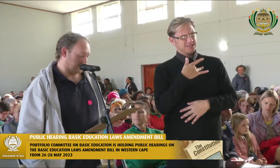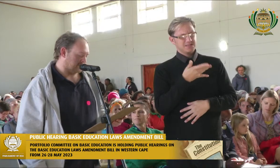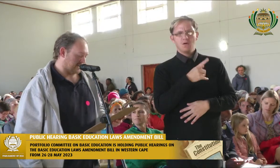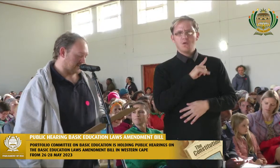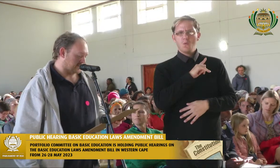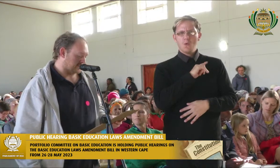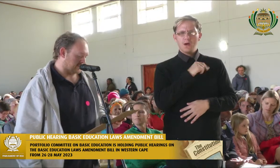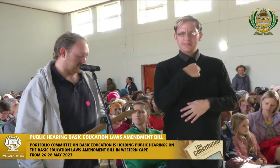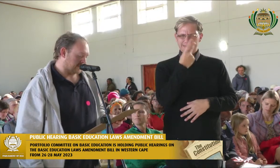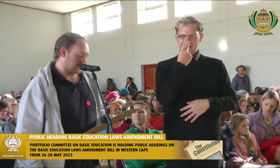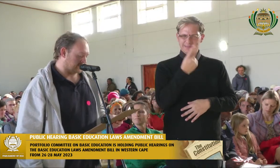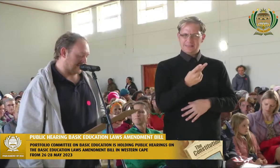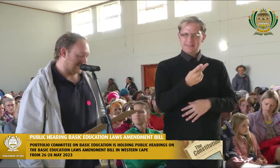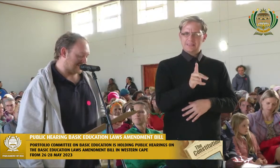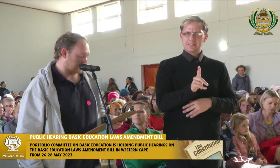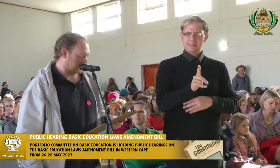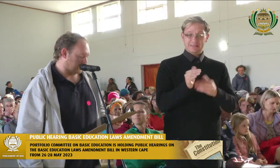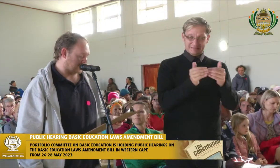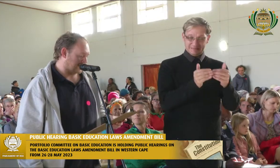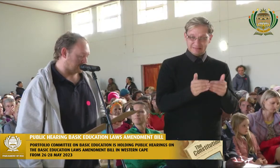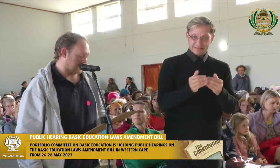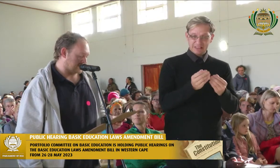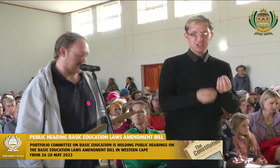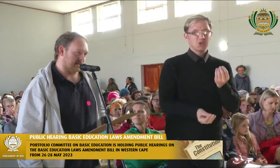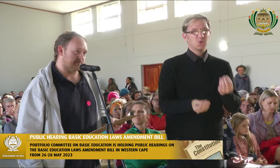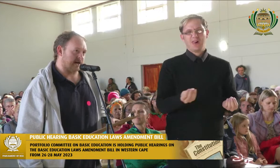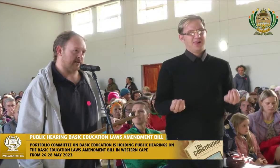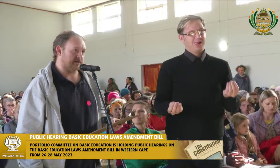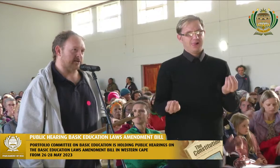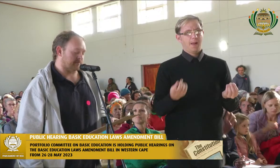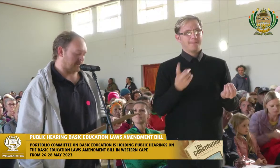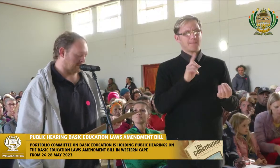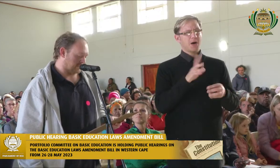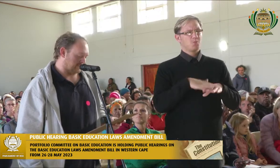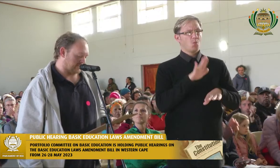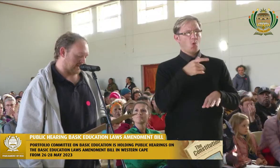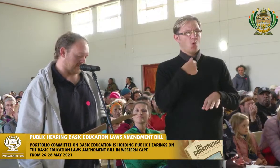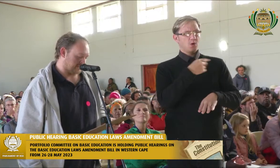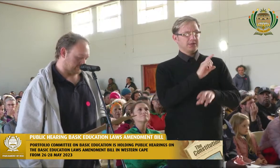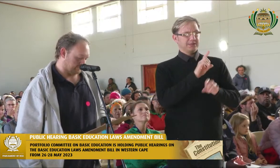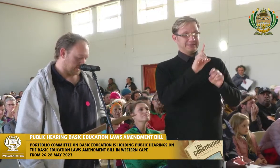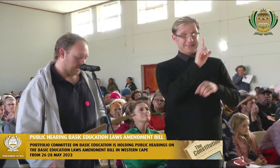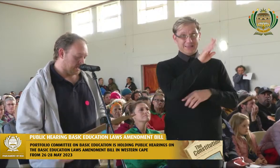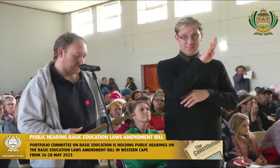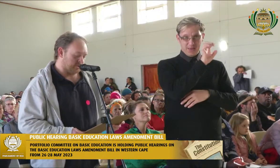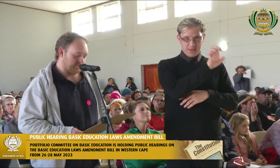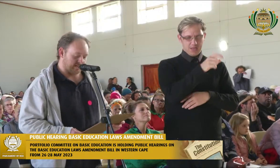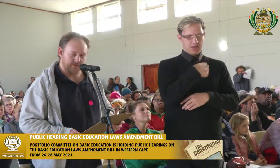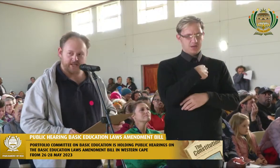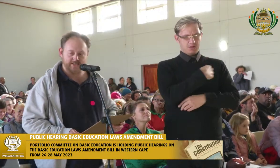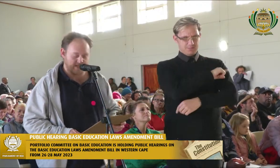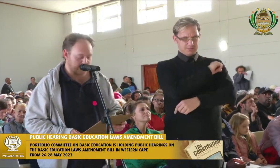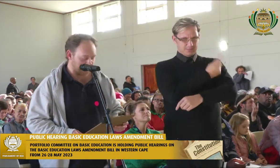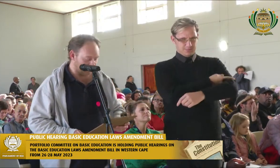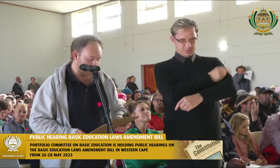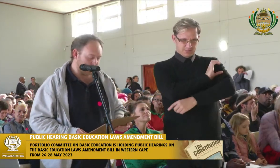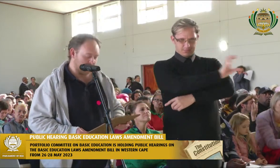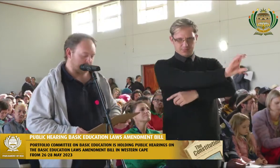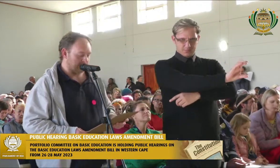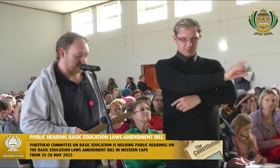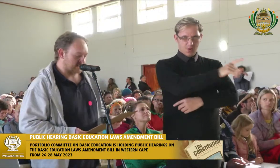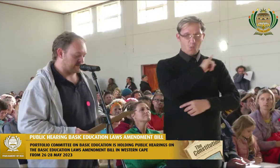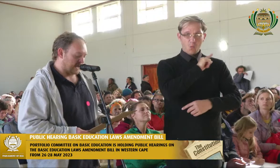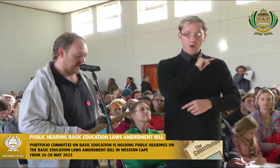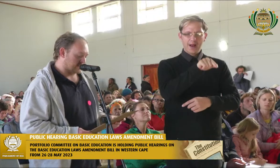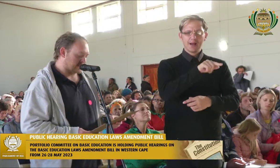of concern for our children, but it really seeks to grant unprecedented power to the Department of Education. Through centralization,